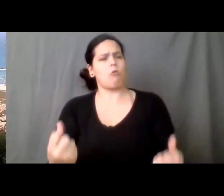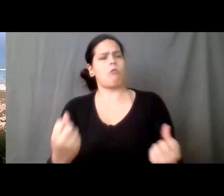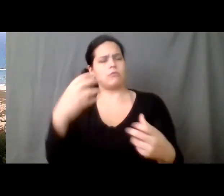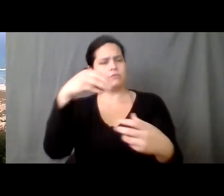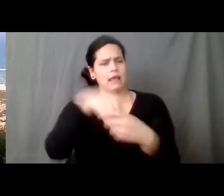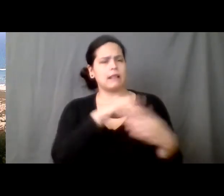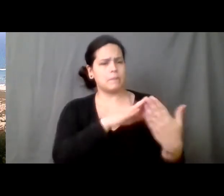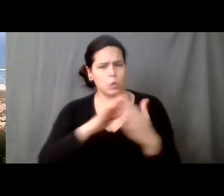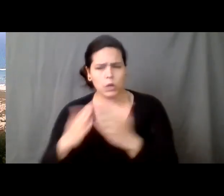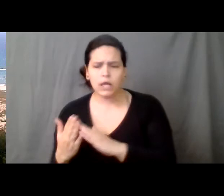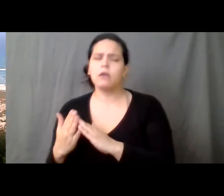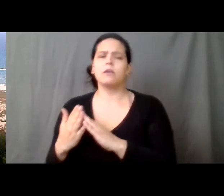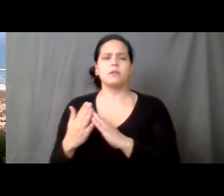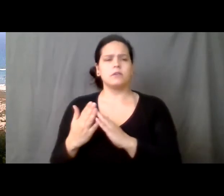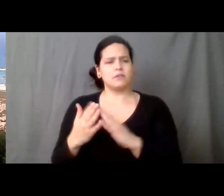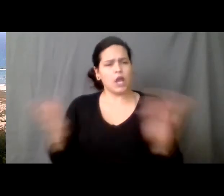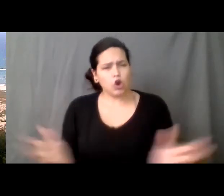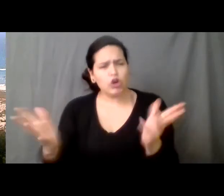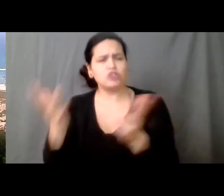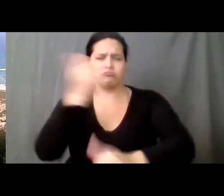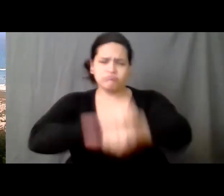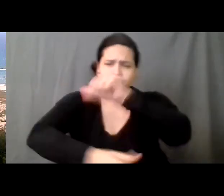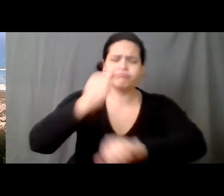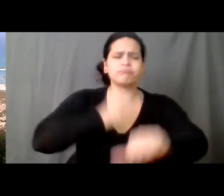be doing things to encourage